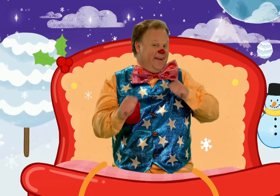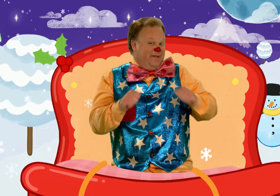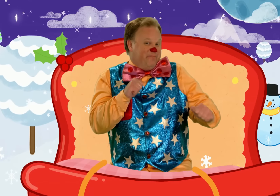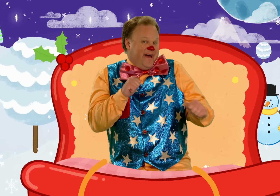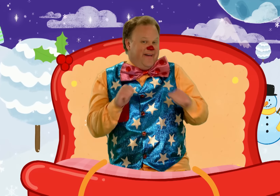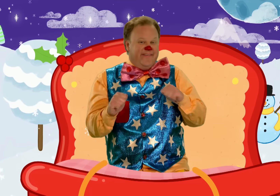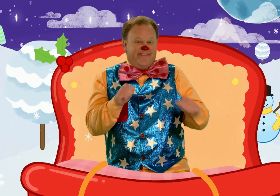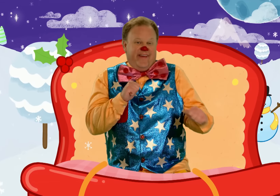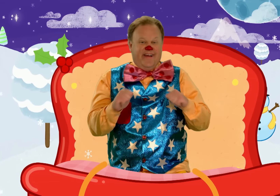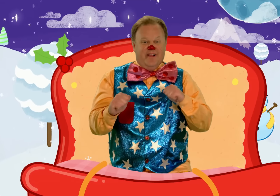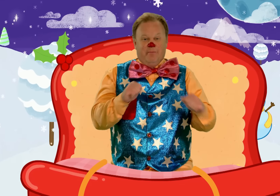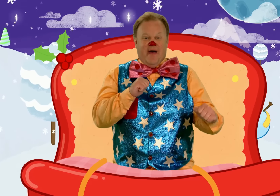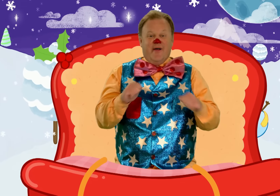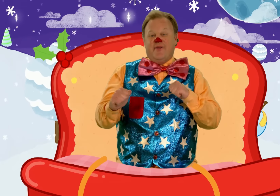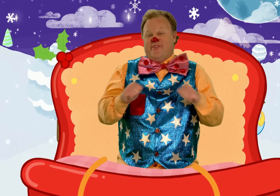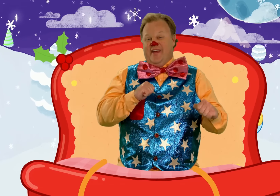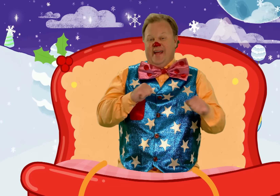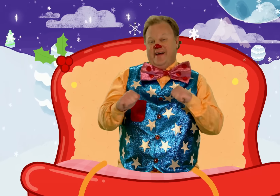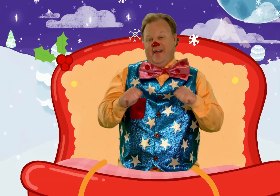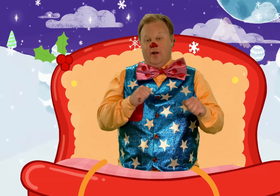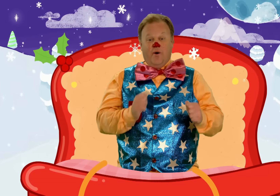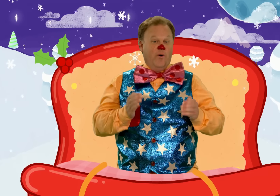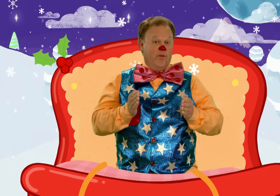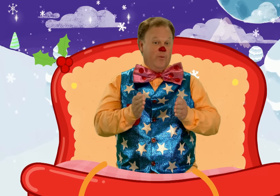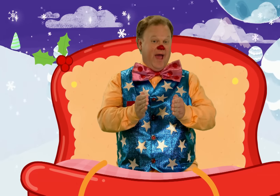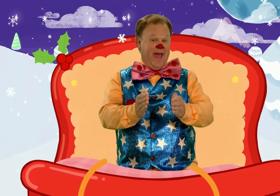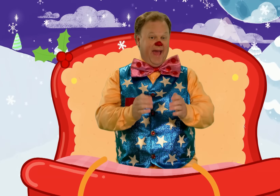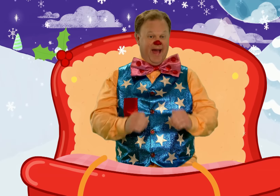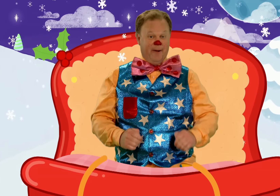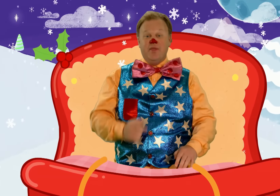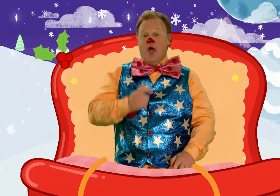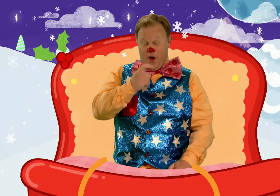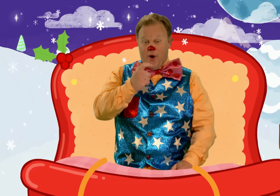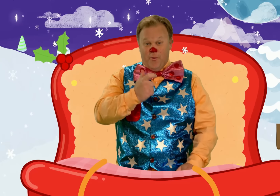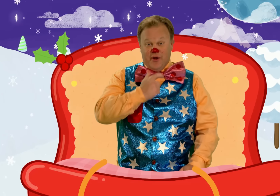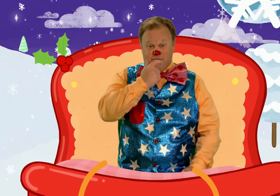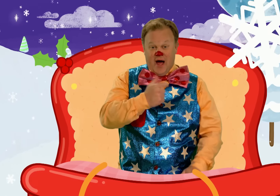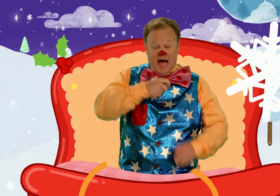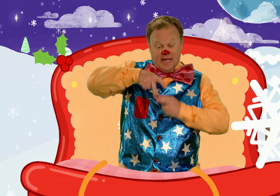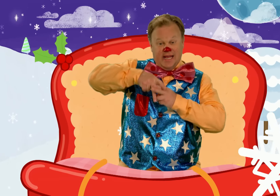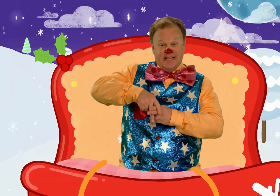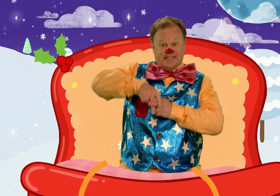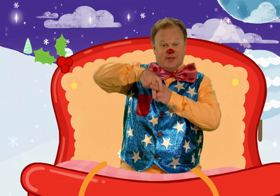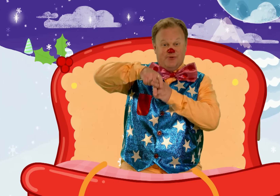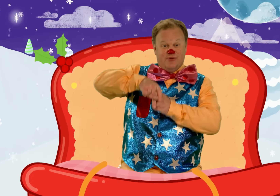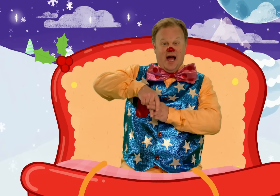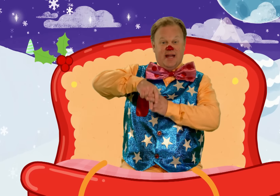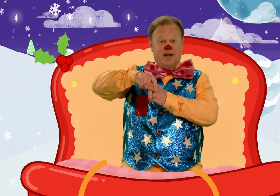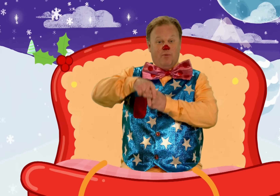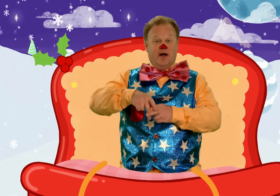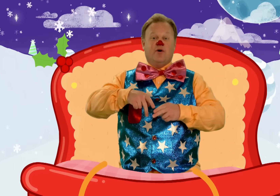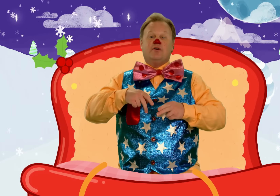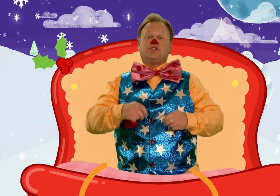Jingle bells, jingle bells, jingle all the way. Oh, what fun it is to ride in a one-horse